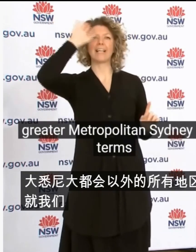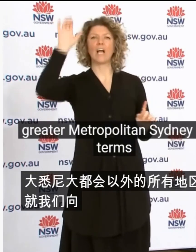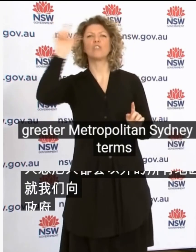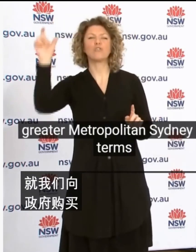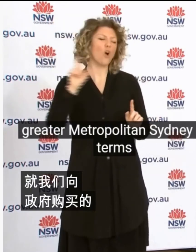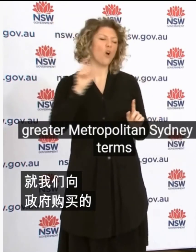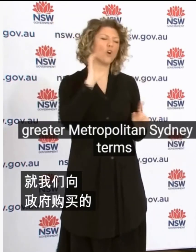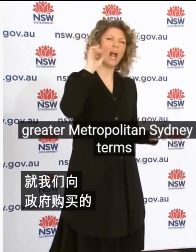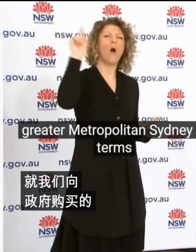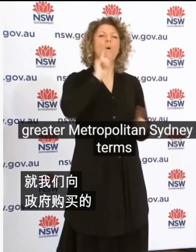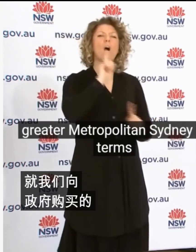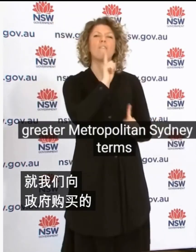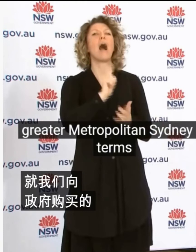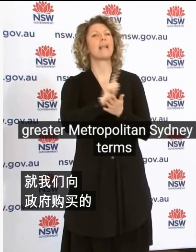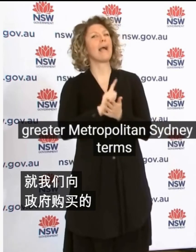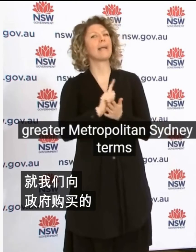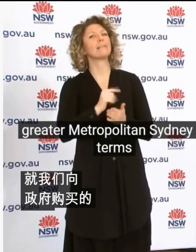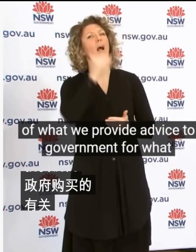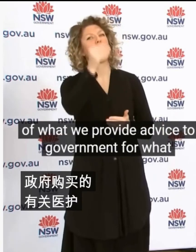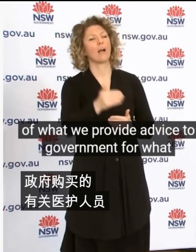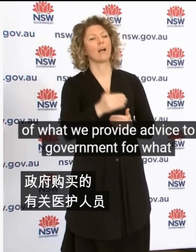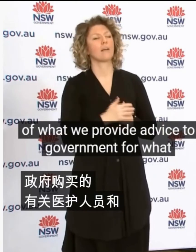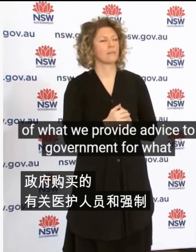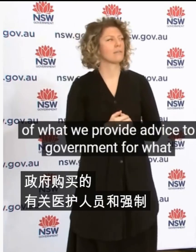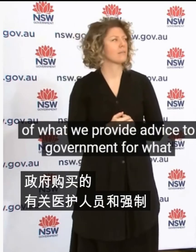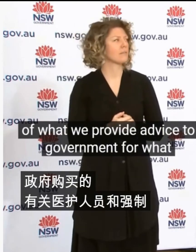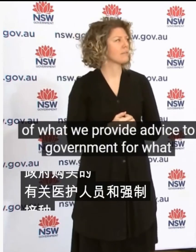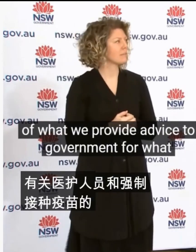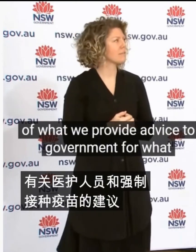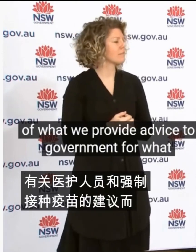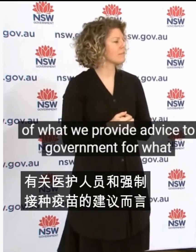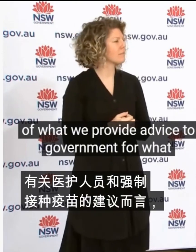provide advice to government for. Dr. Chan, I'd like to ask you about healthcare workers and